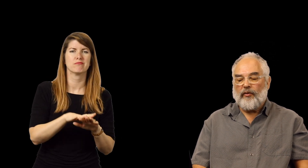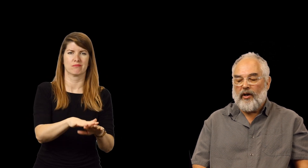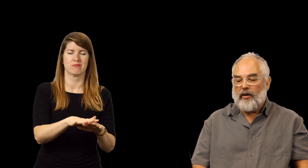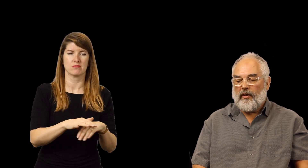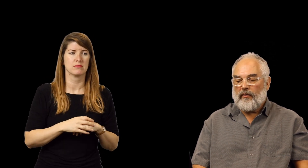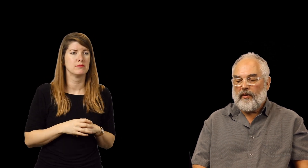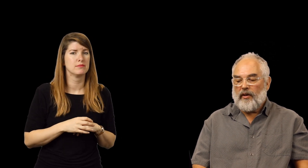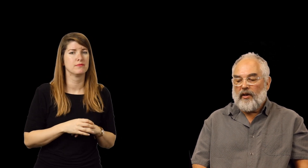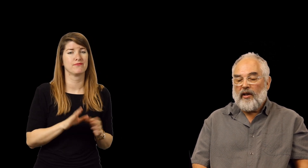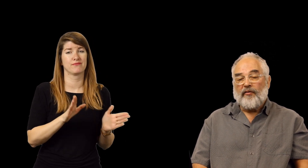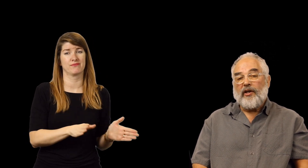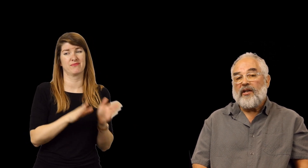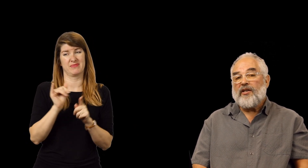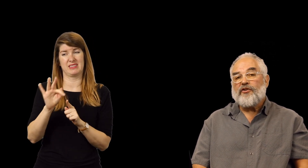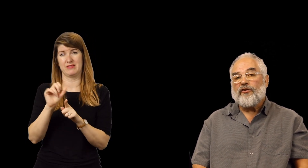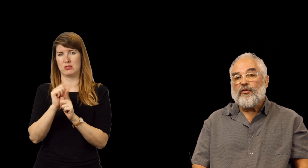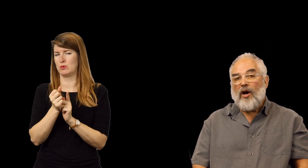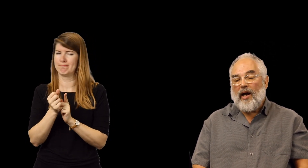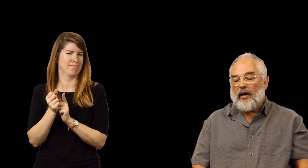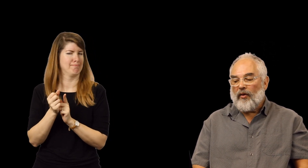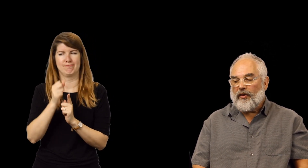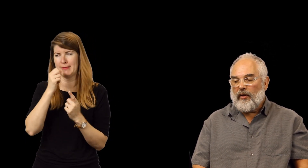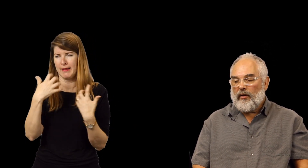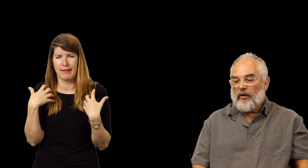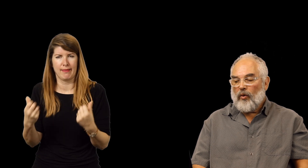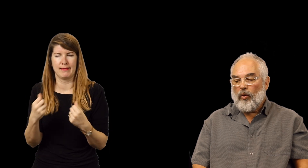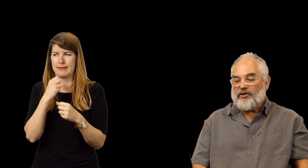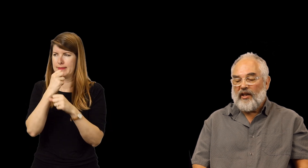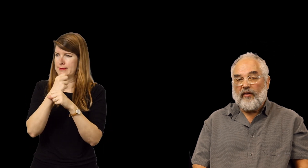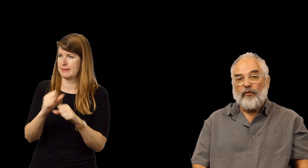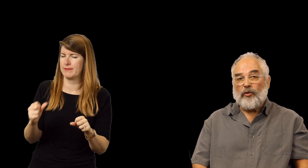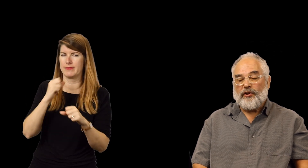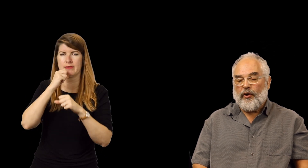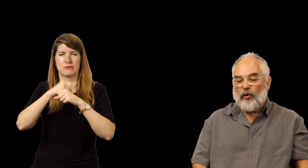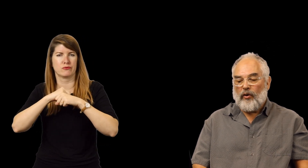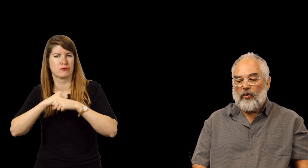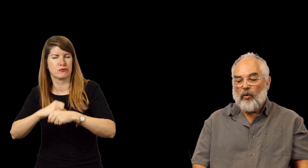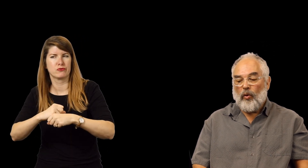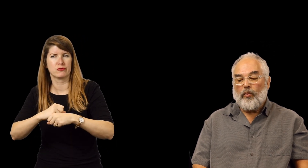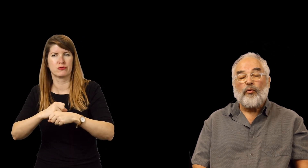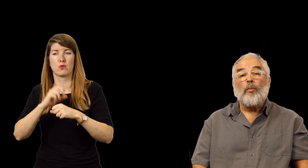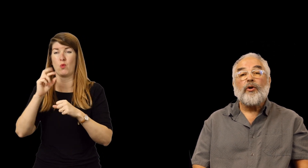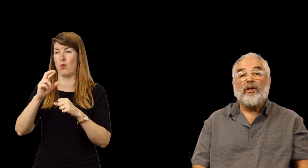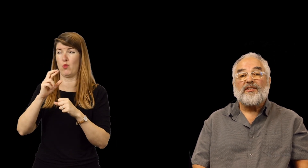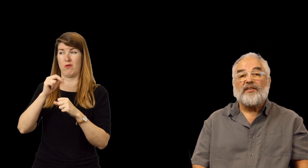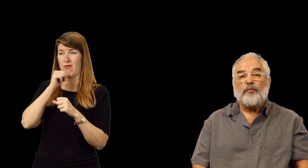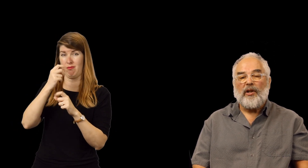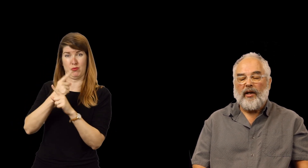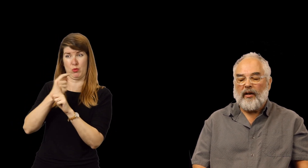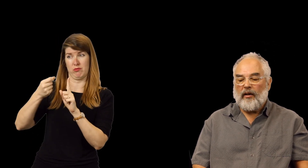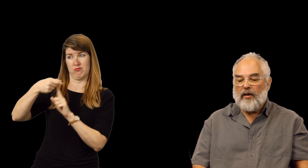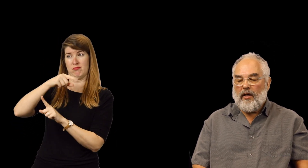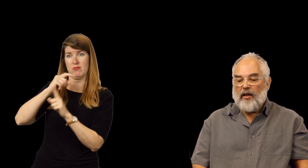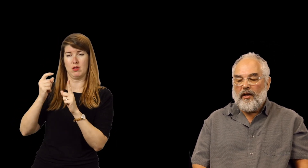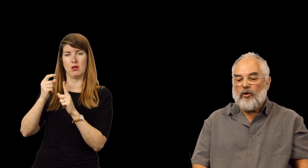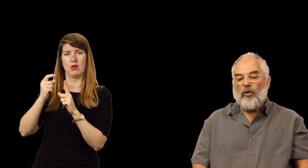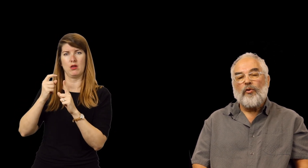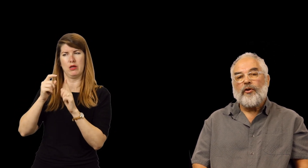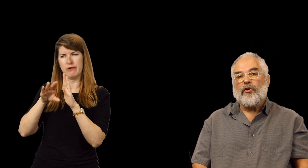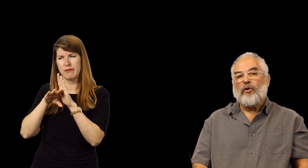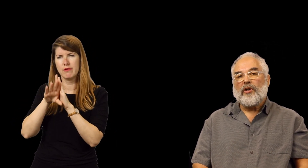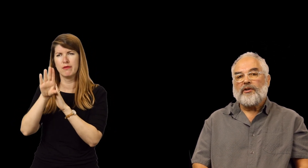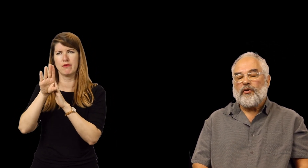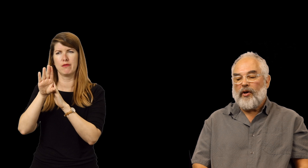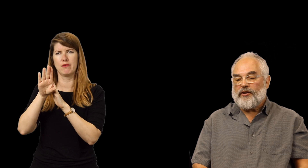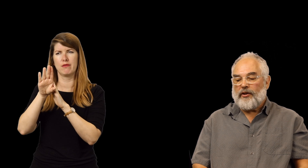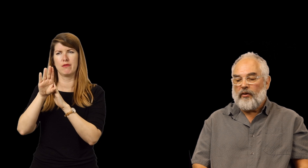or integrated. If the conditions are not healthy, or safe, or secure, or appropriately stimulating, then growth